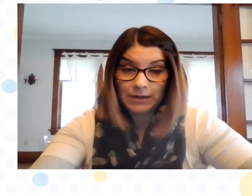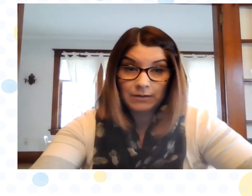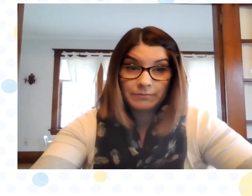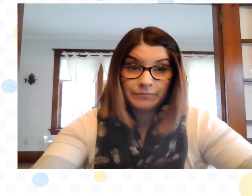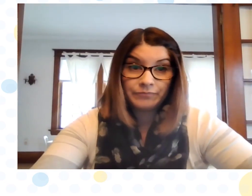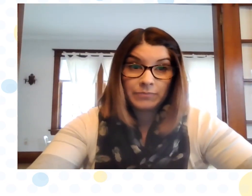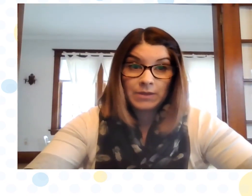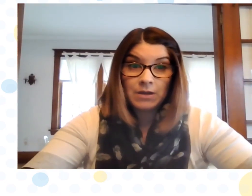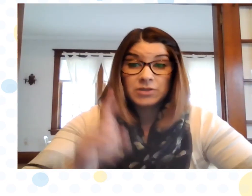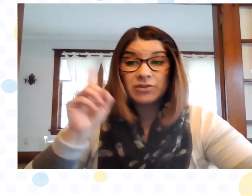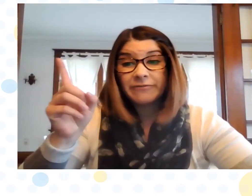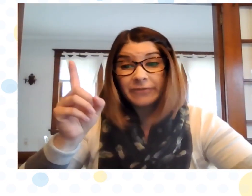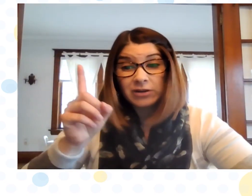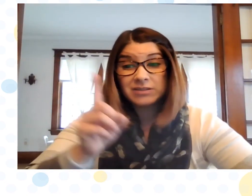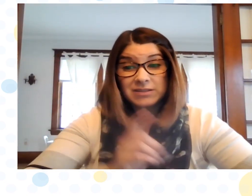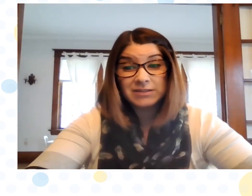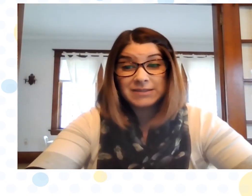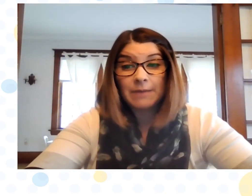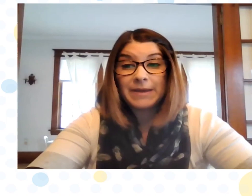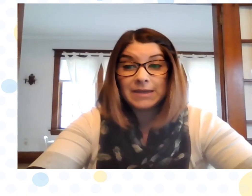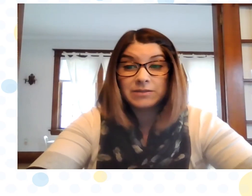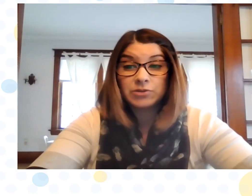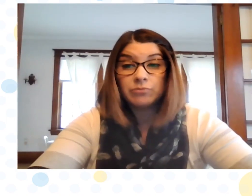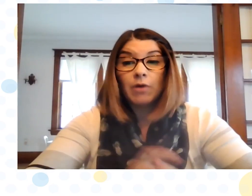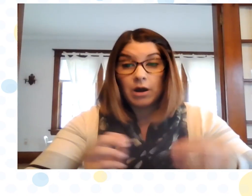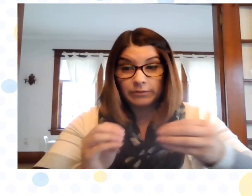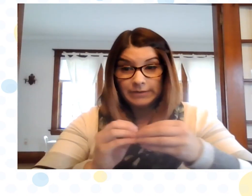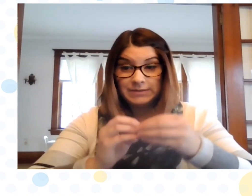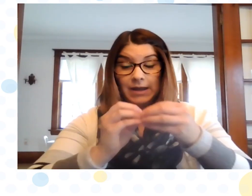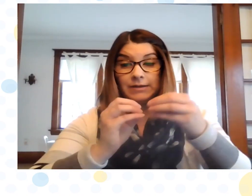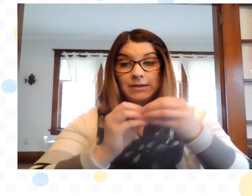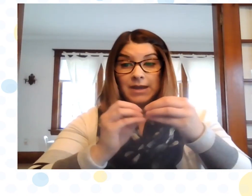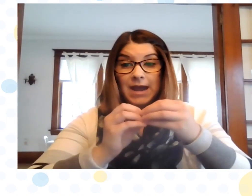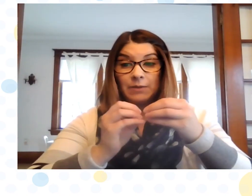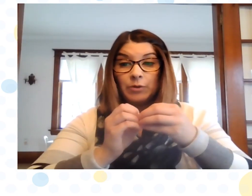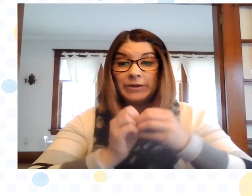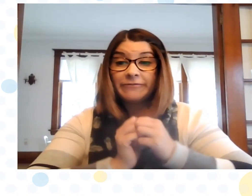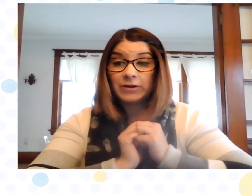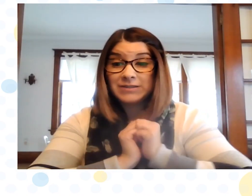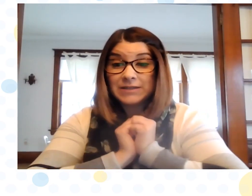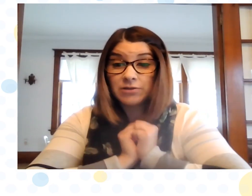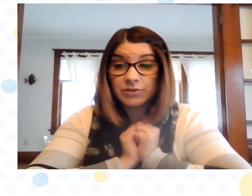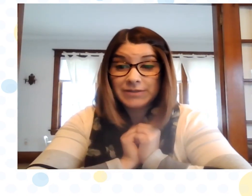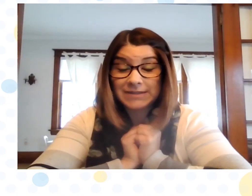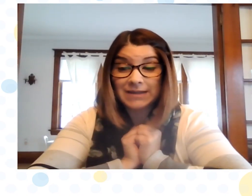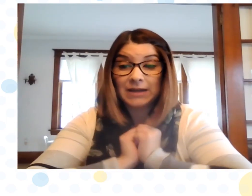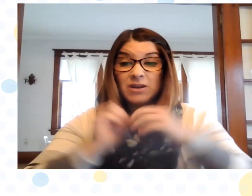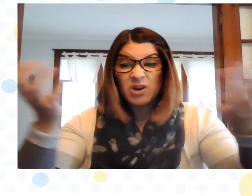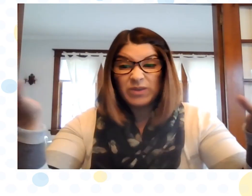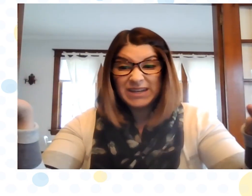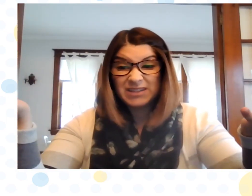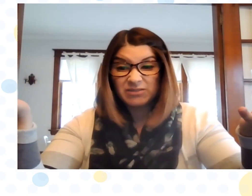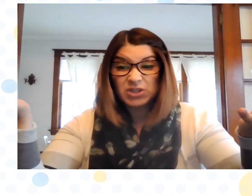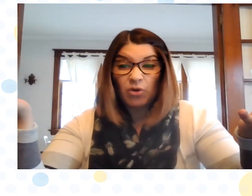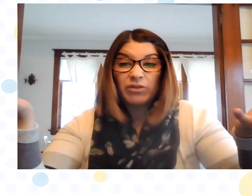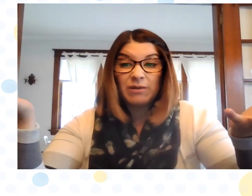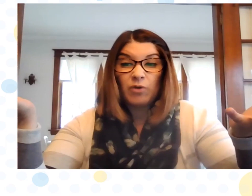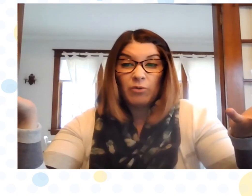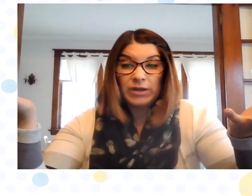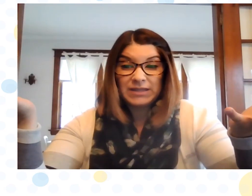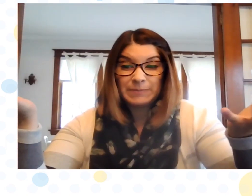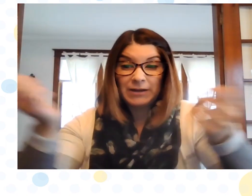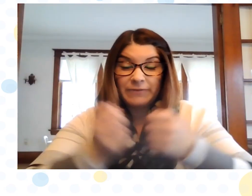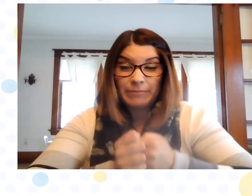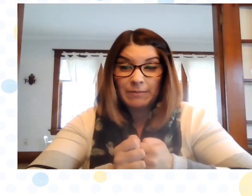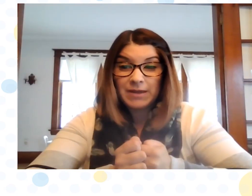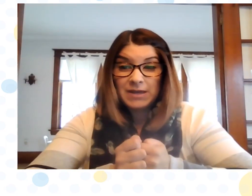there. So the first step is to model a sign. And when we first introduce the sign, we need to show them what we